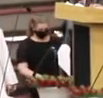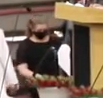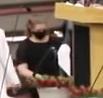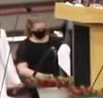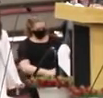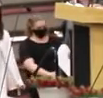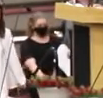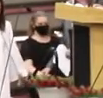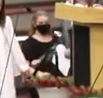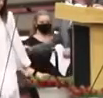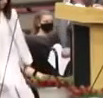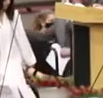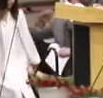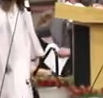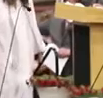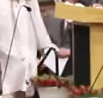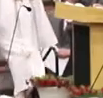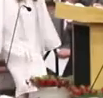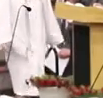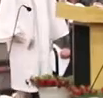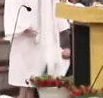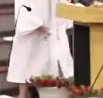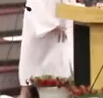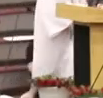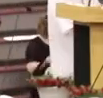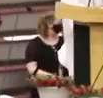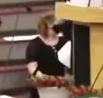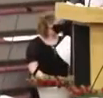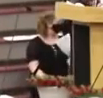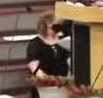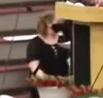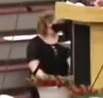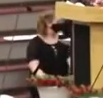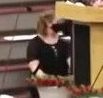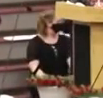Brisa Itzel Lopez Zaragoza.